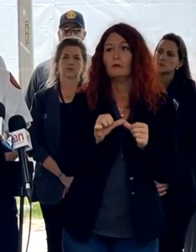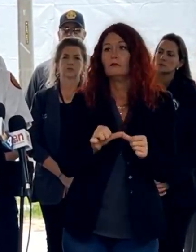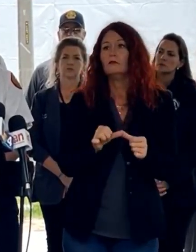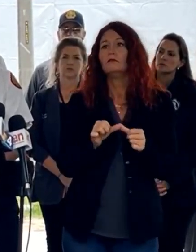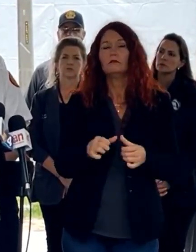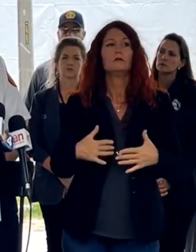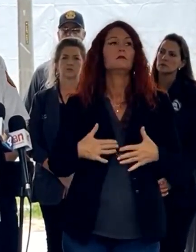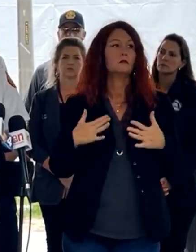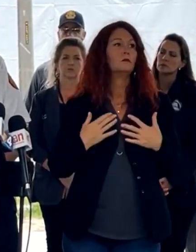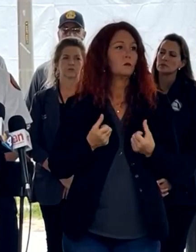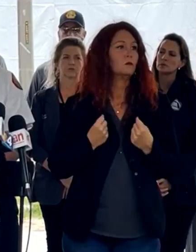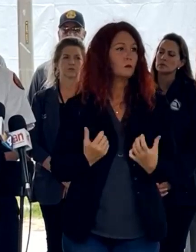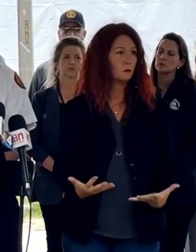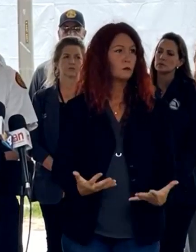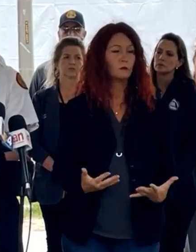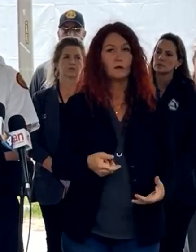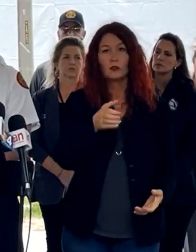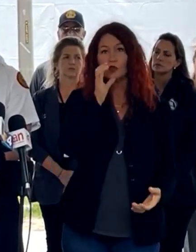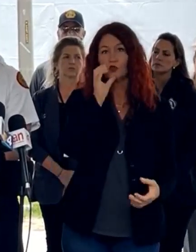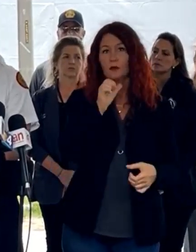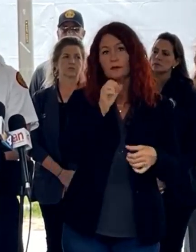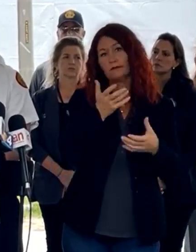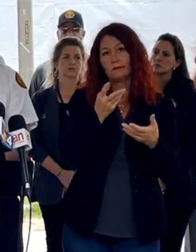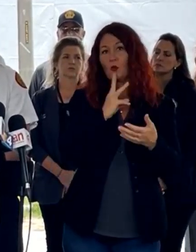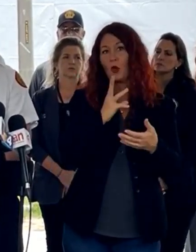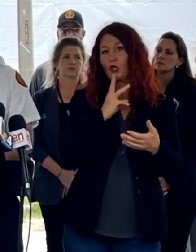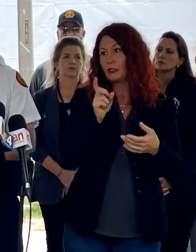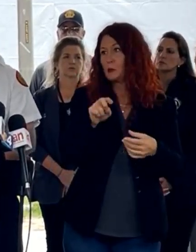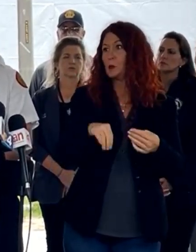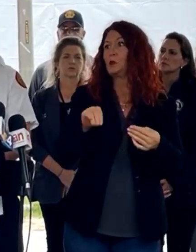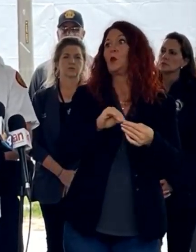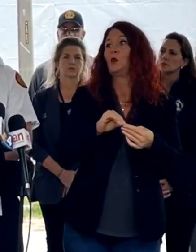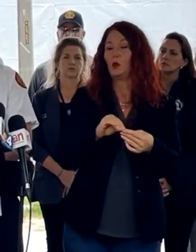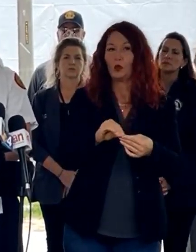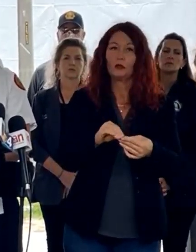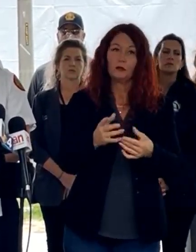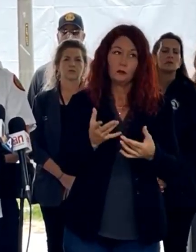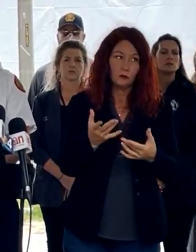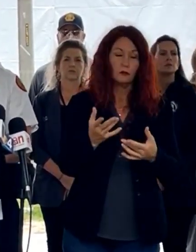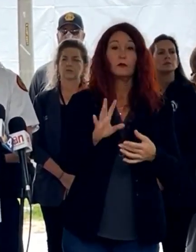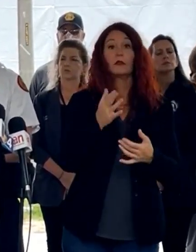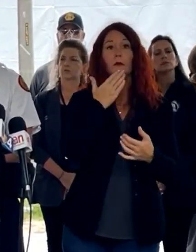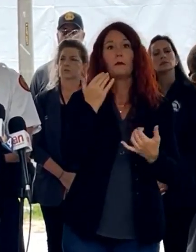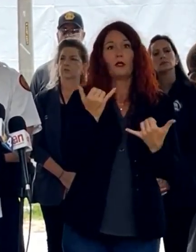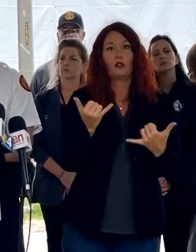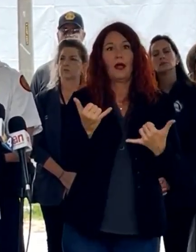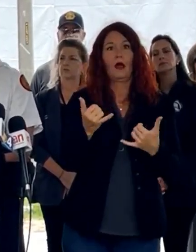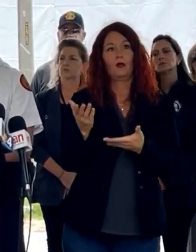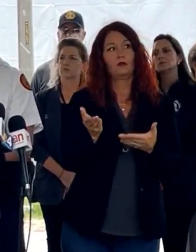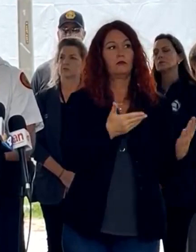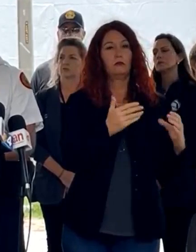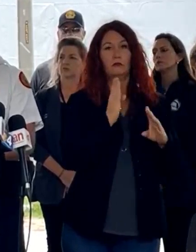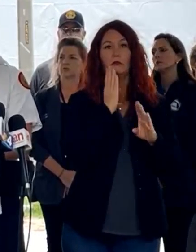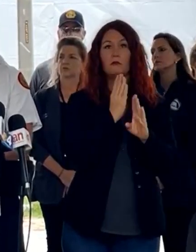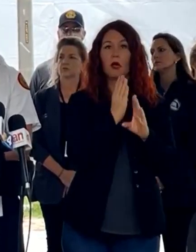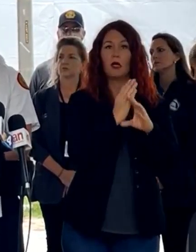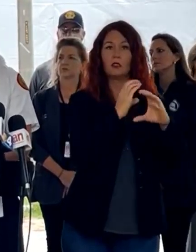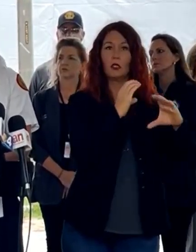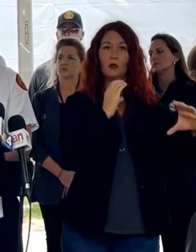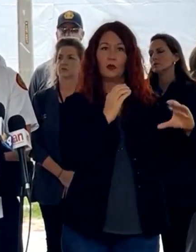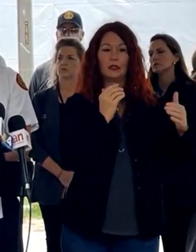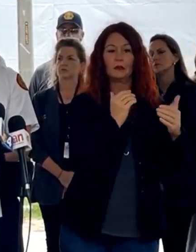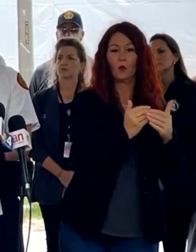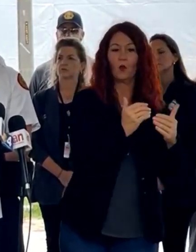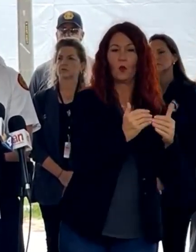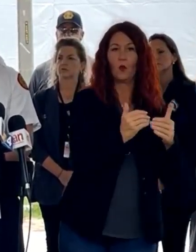a few dehydration, as was mentioned earlier, with some buses that we brought in to kind of help with the rehab cycle, just to cool body